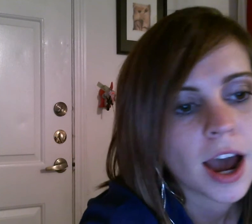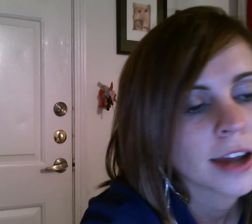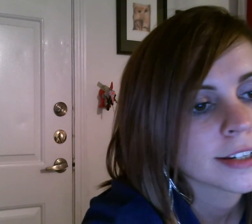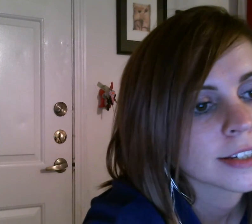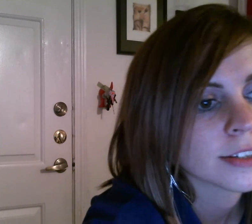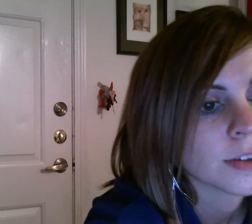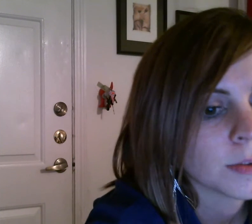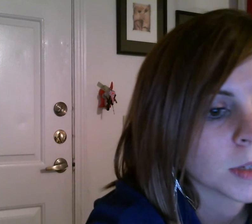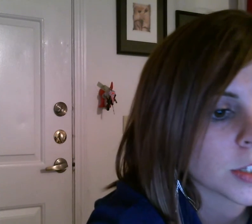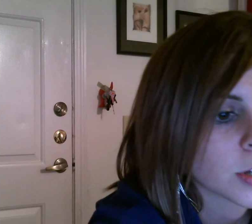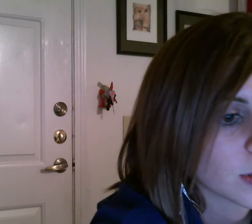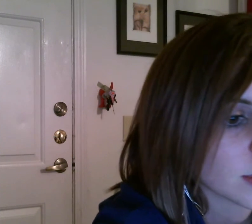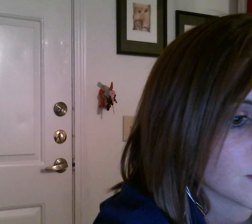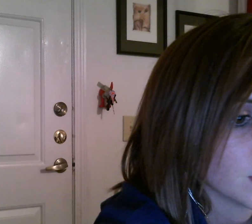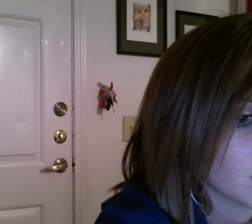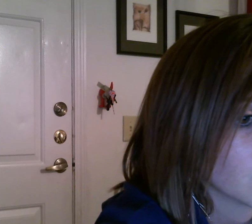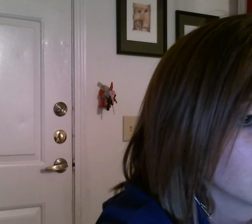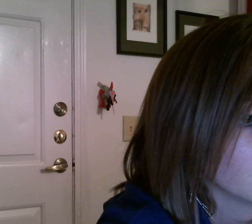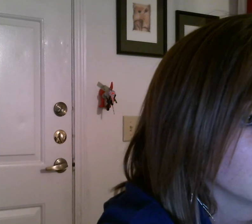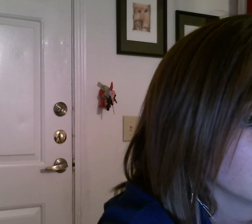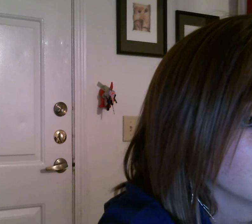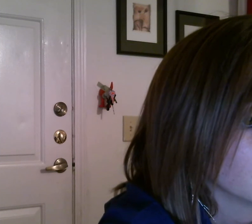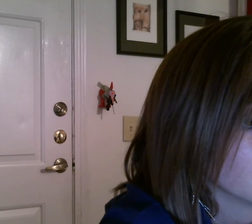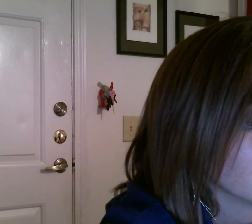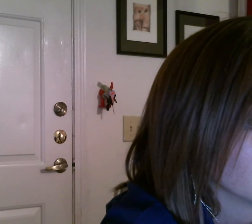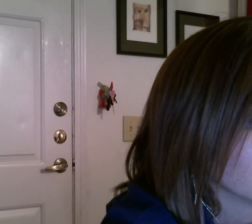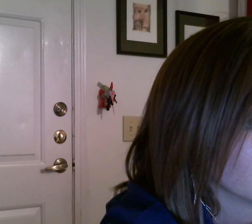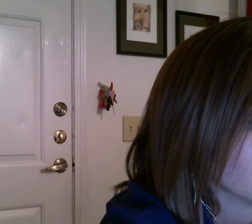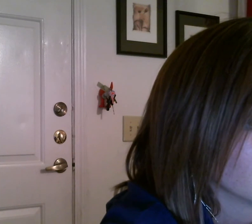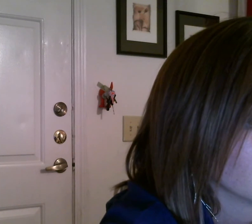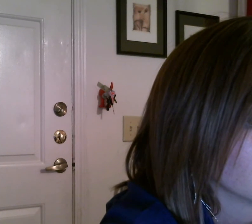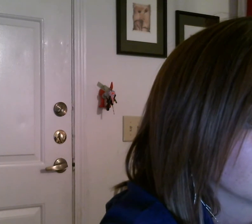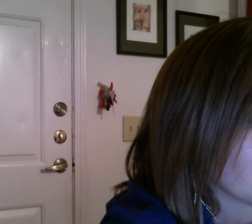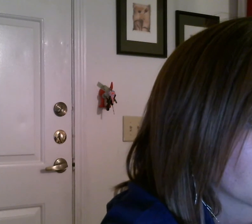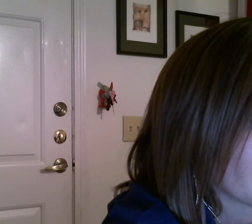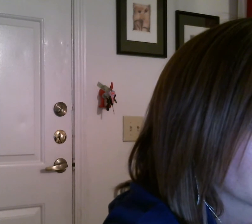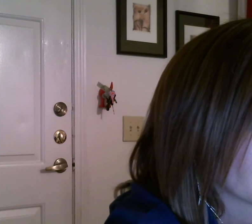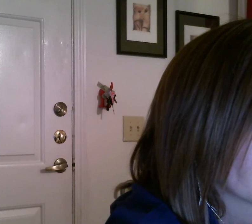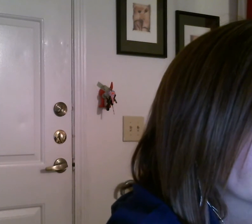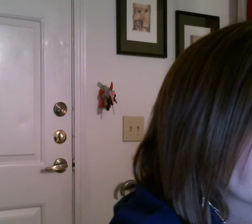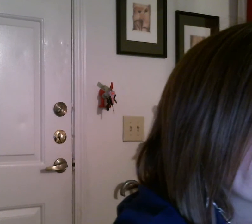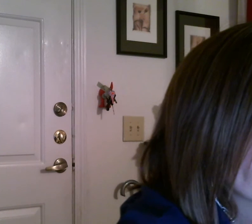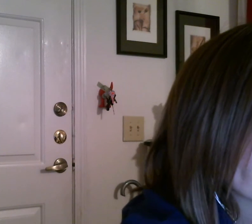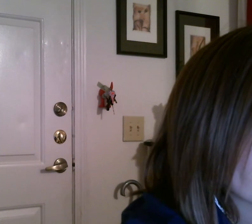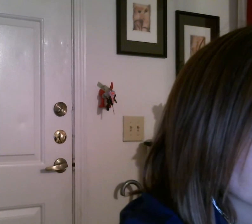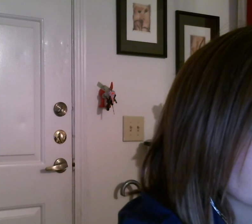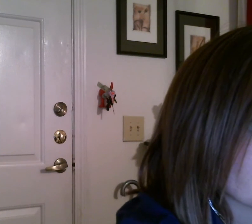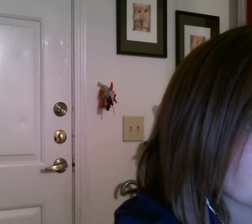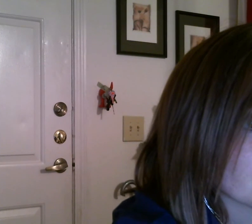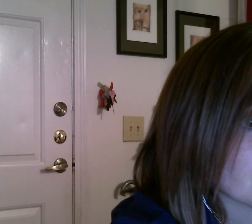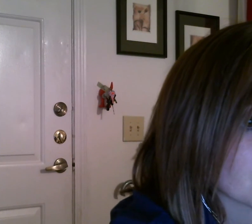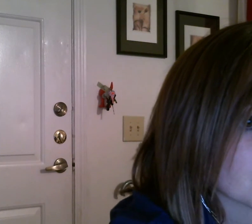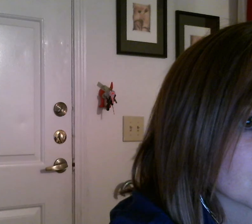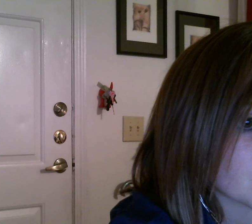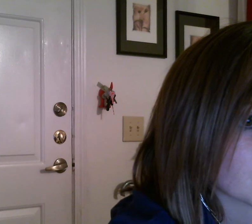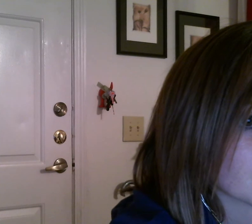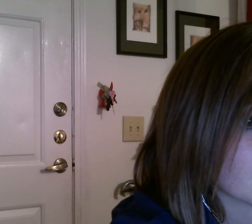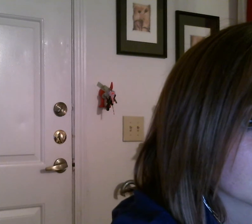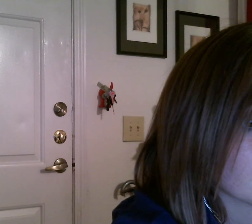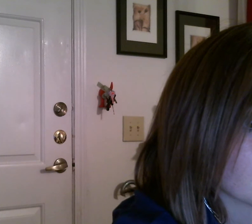whatnot. So I'm going to start this video. Let's imagine we have a huge cloud of hydrogen atoms